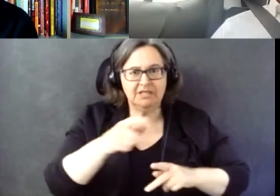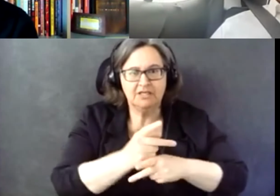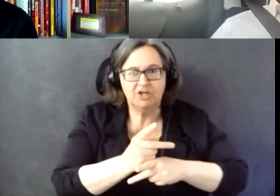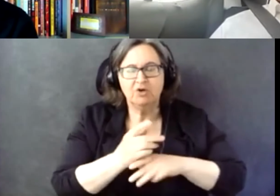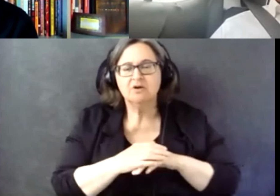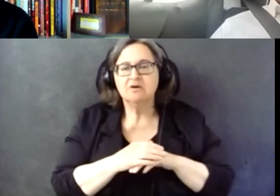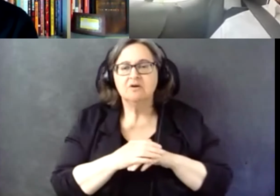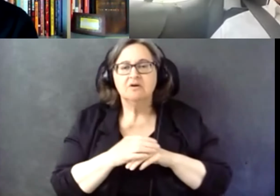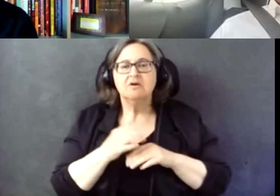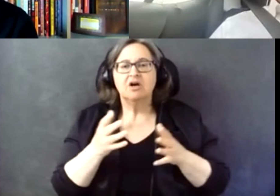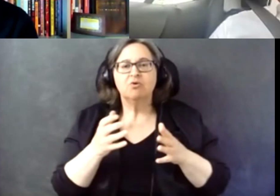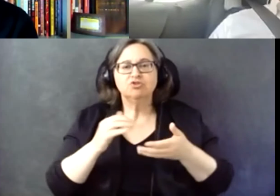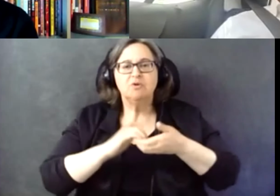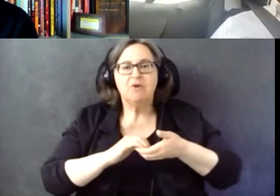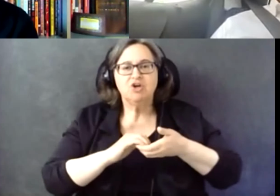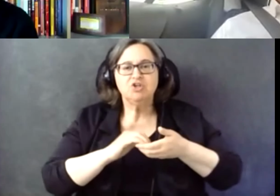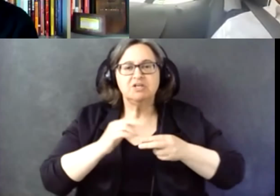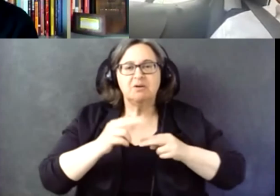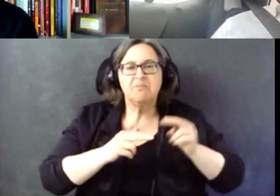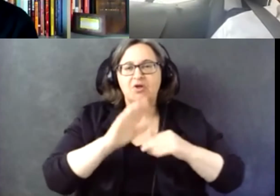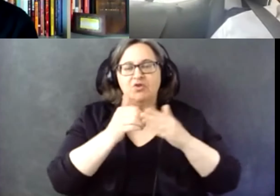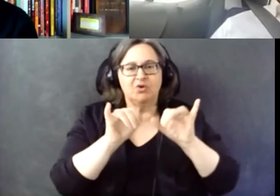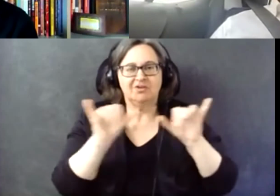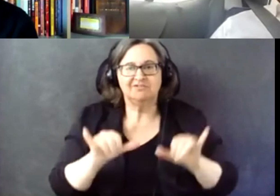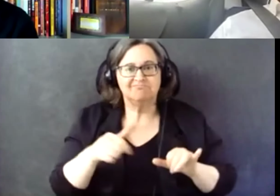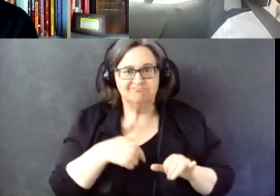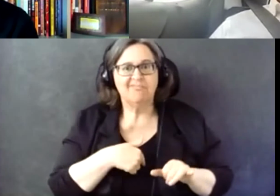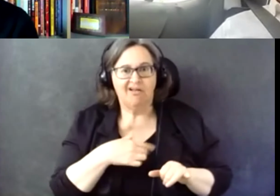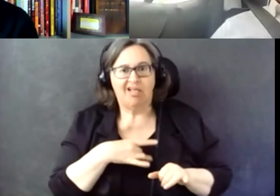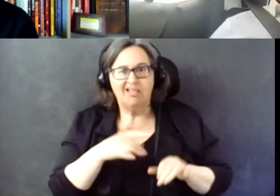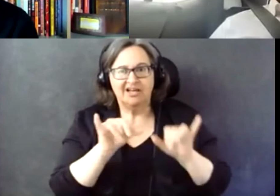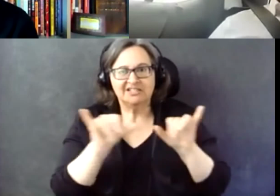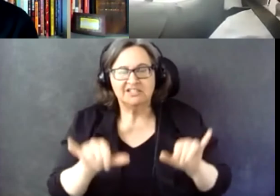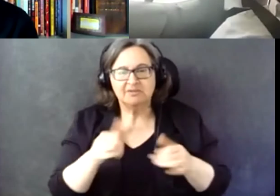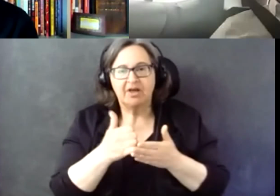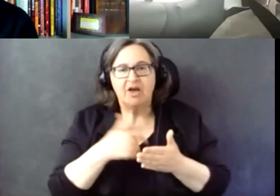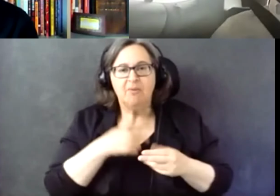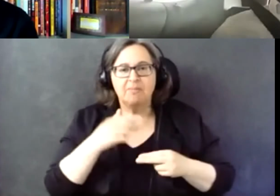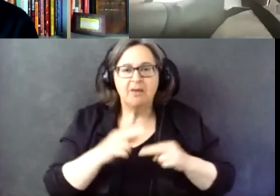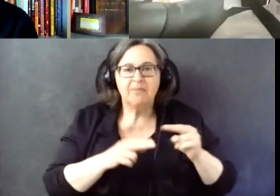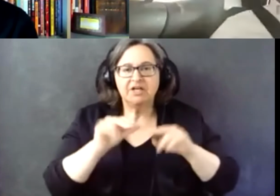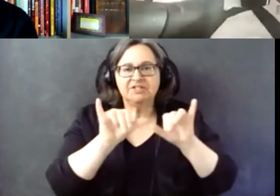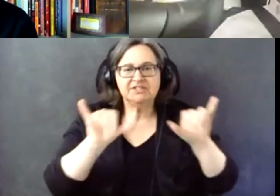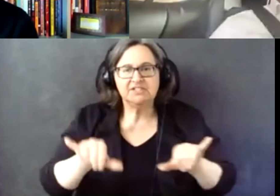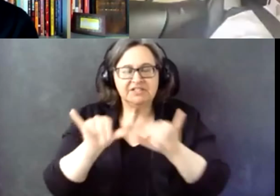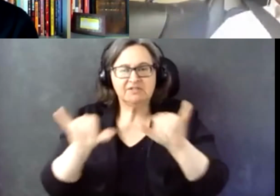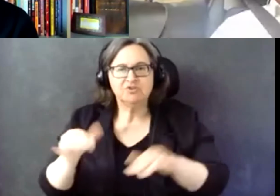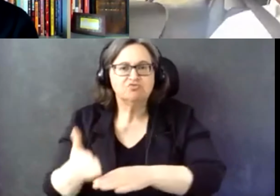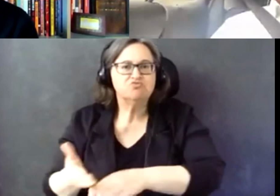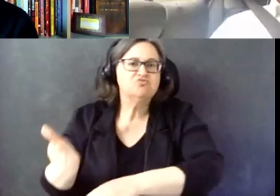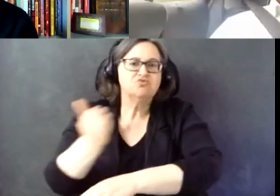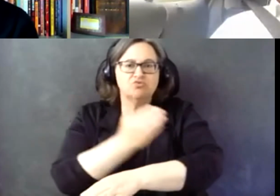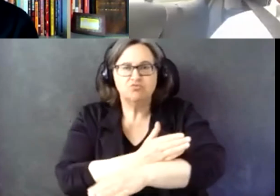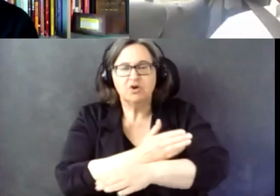out all the systems i'm a system person help me build out of how we can do better and the